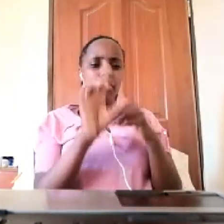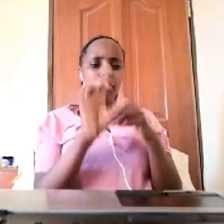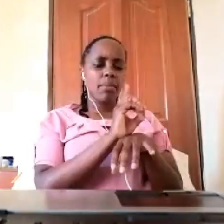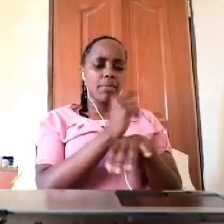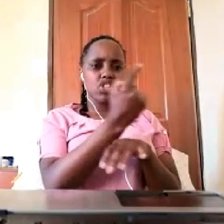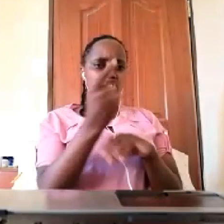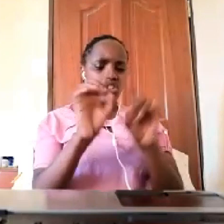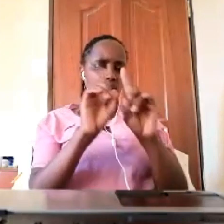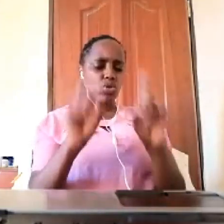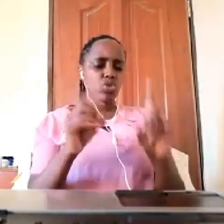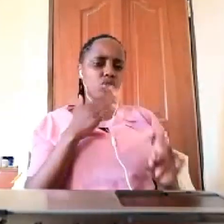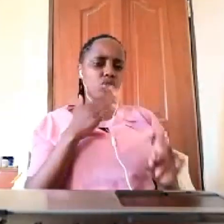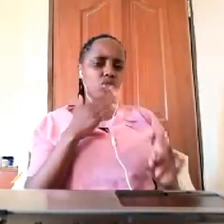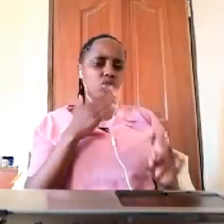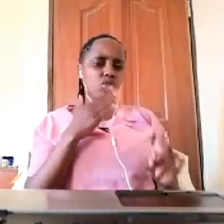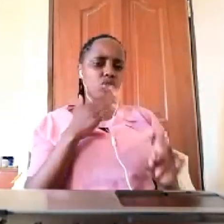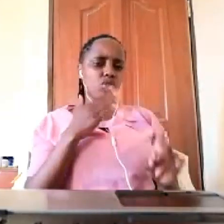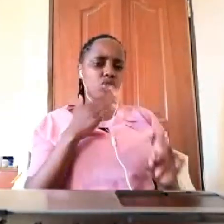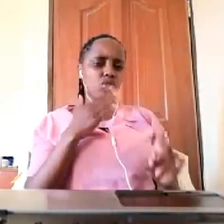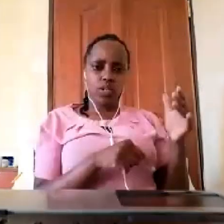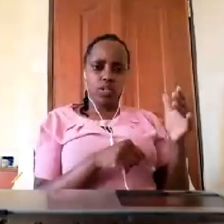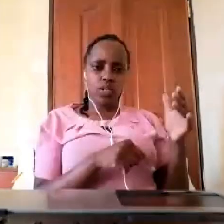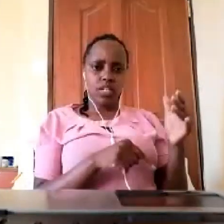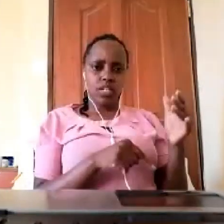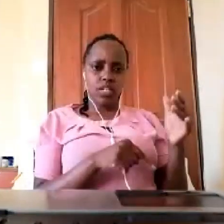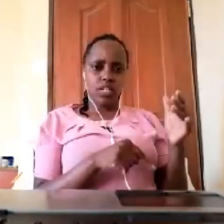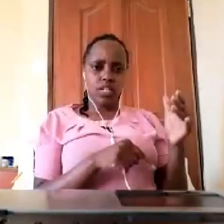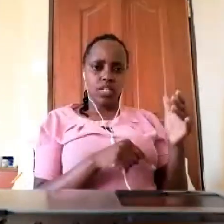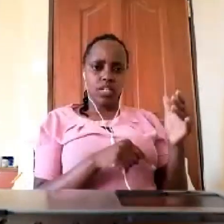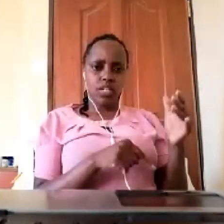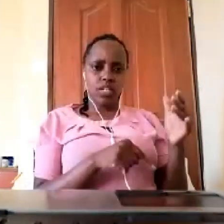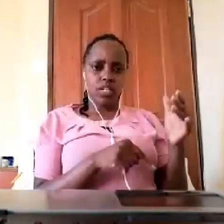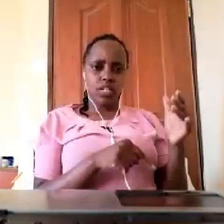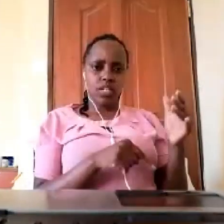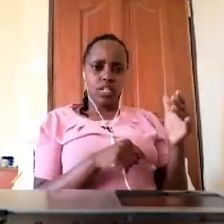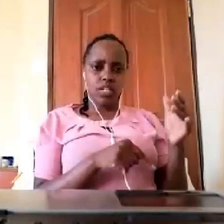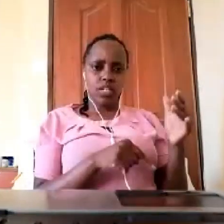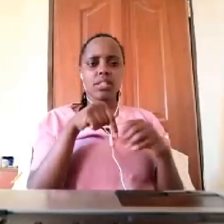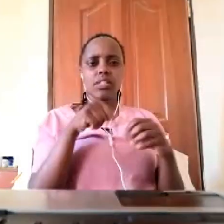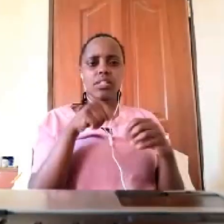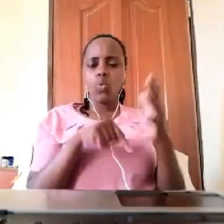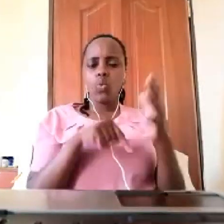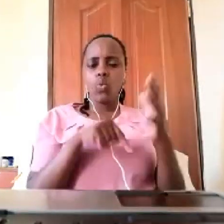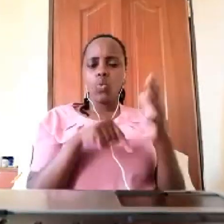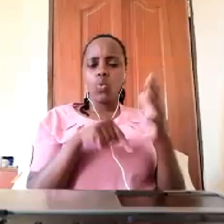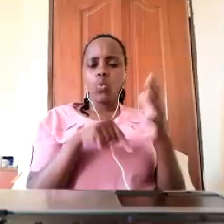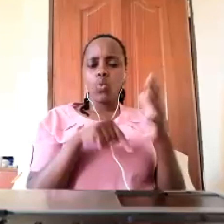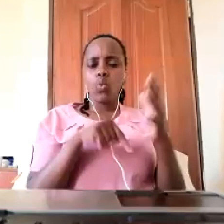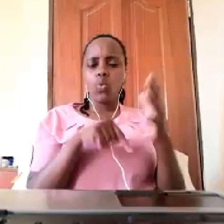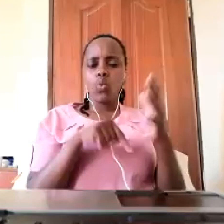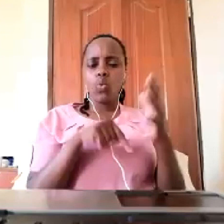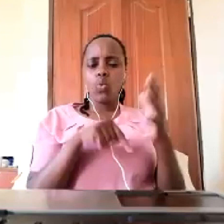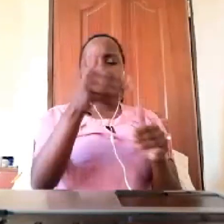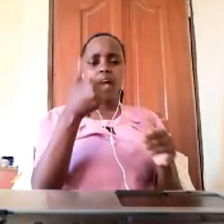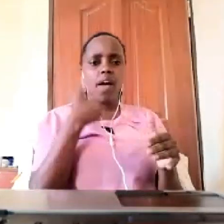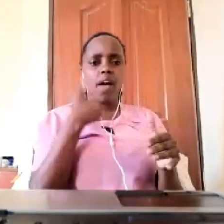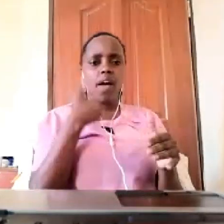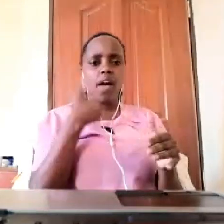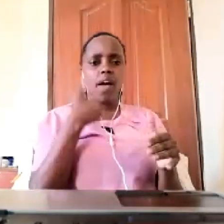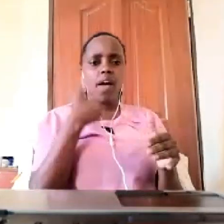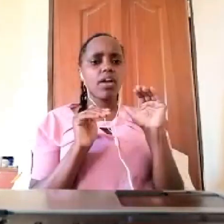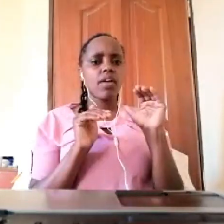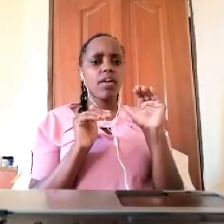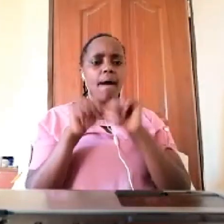if maybe you take a minute per question. The first one would be maybe explaining to us what kind of coordination mechanism there is in terms